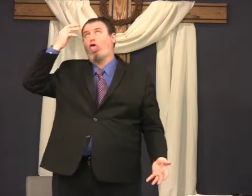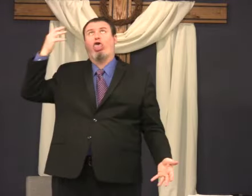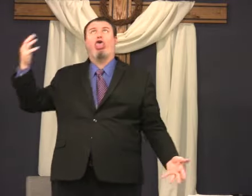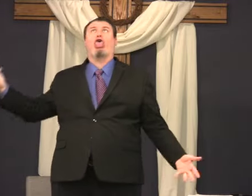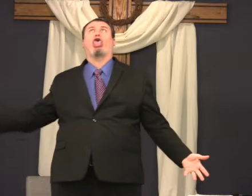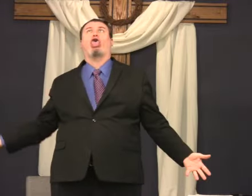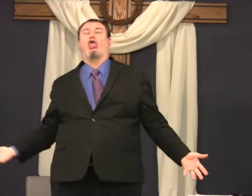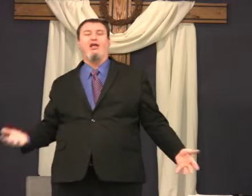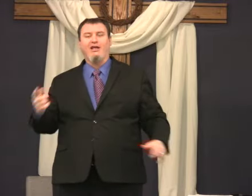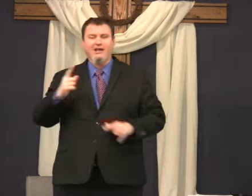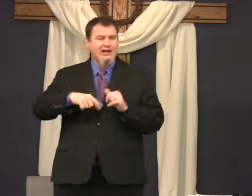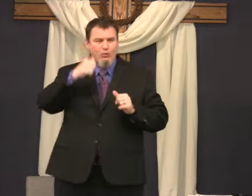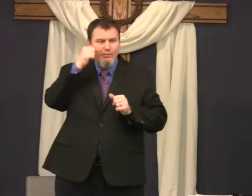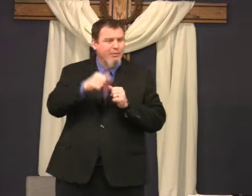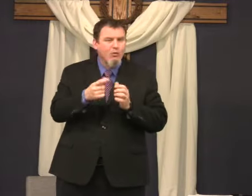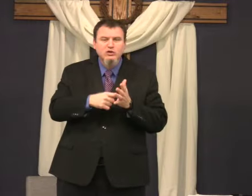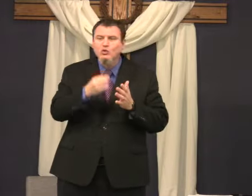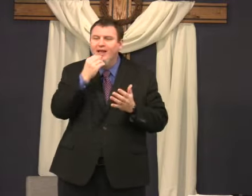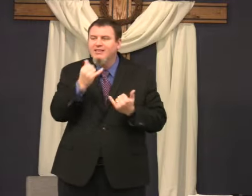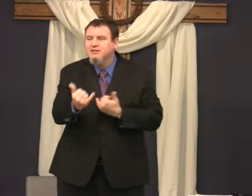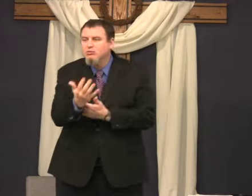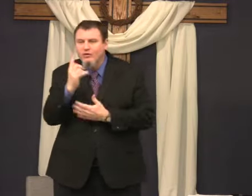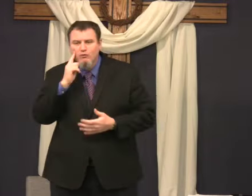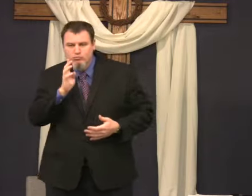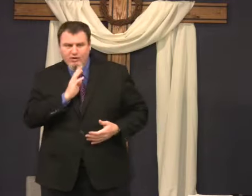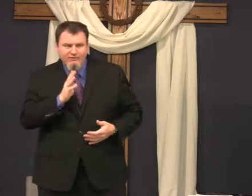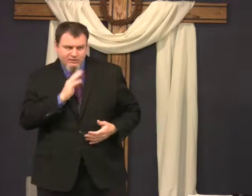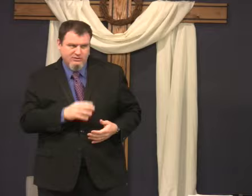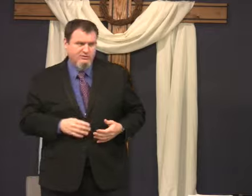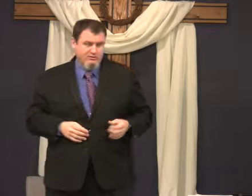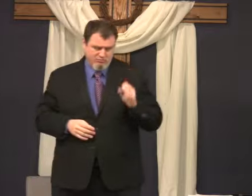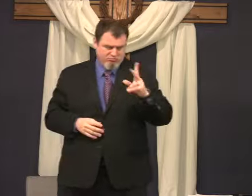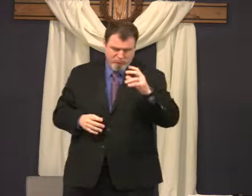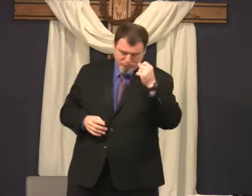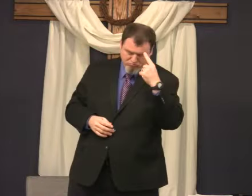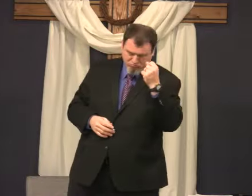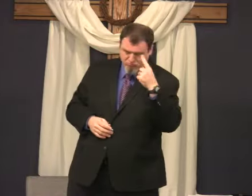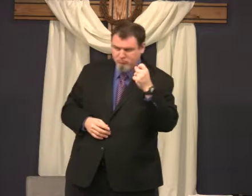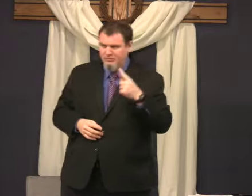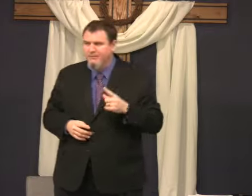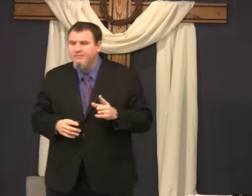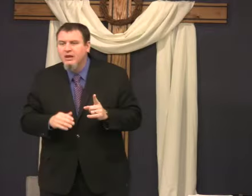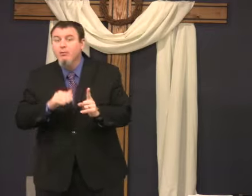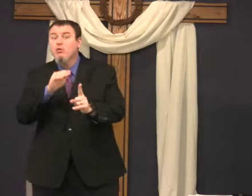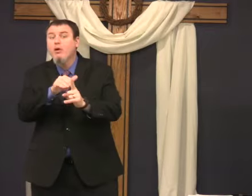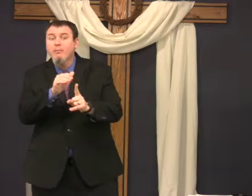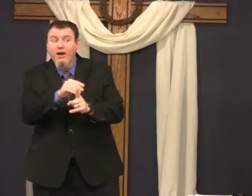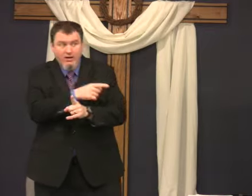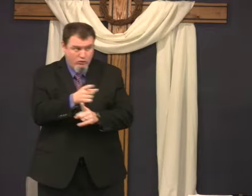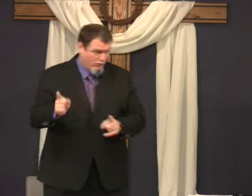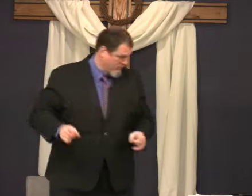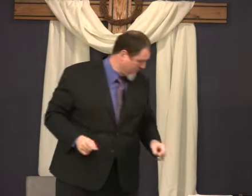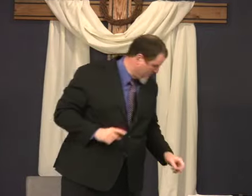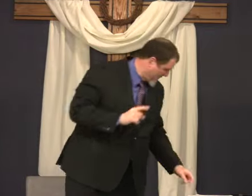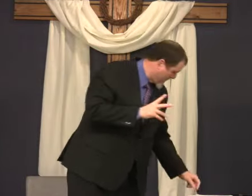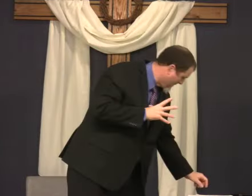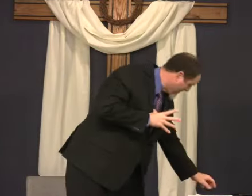are still have your head filled with spiritual gifts, and you don't remember what you ate for breakfast this morning. Okay, I understand, but I'm going to remind